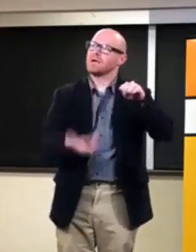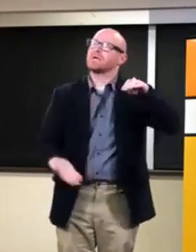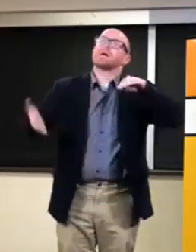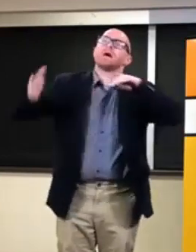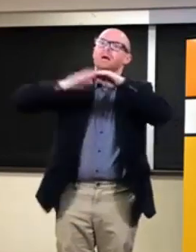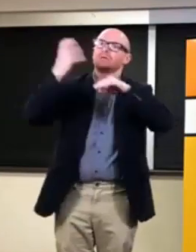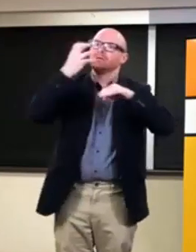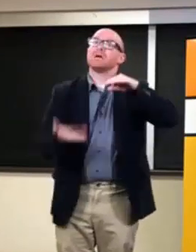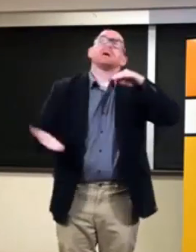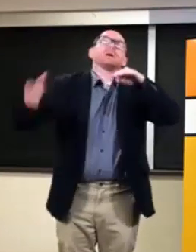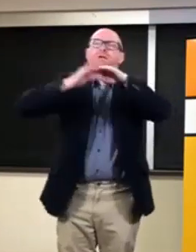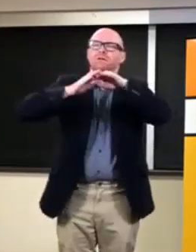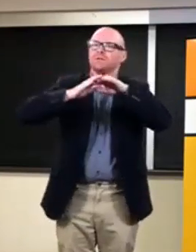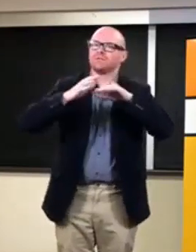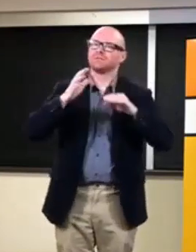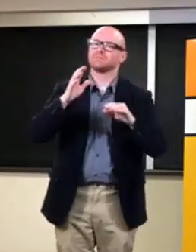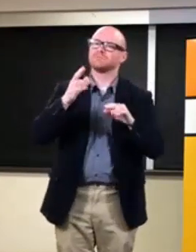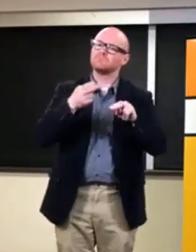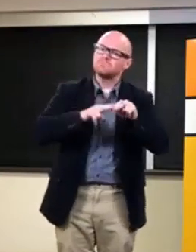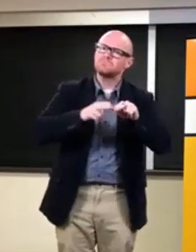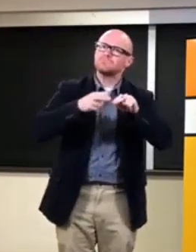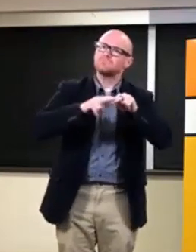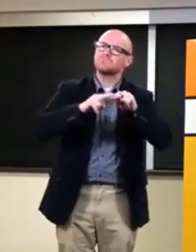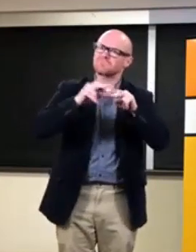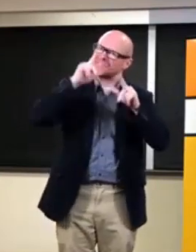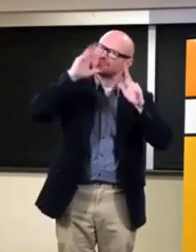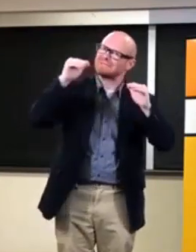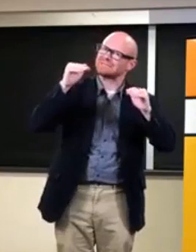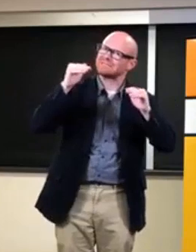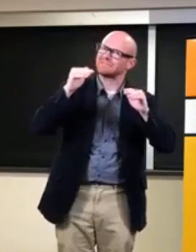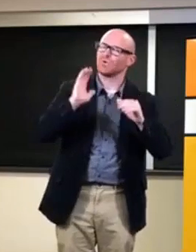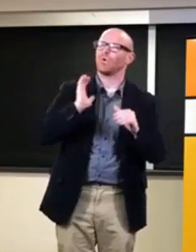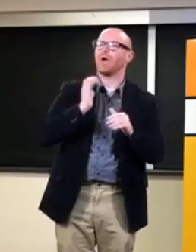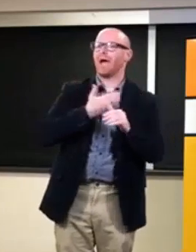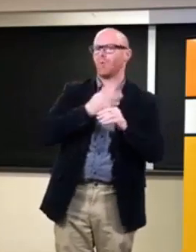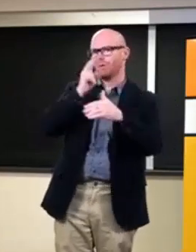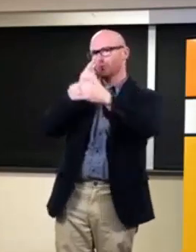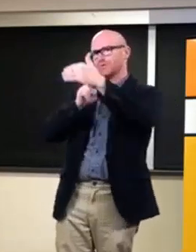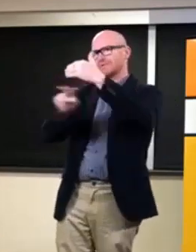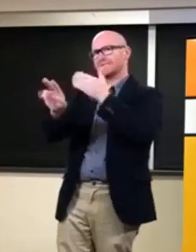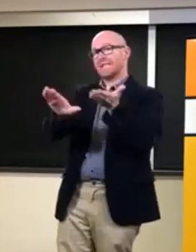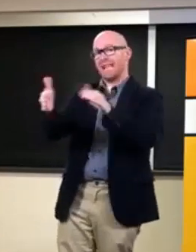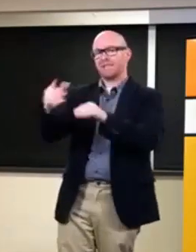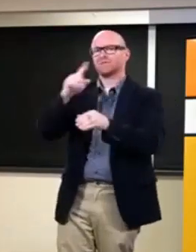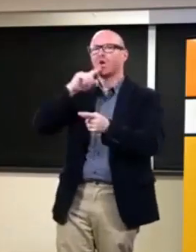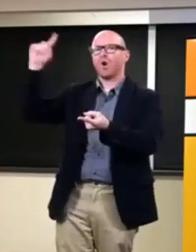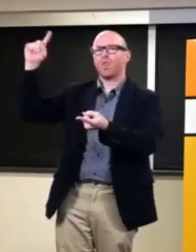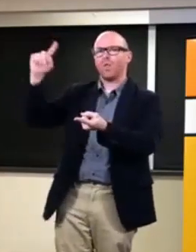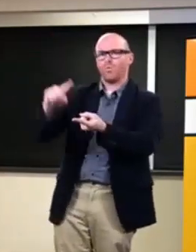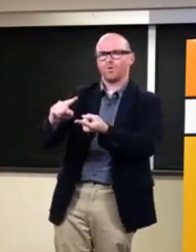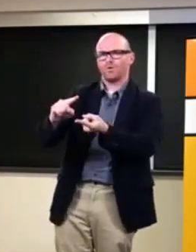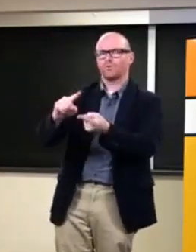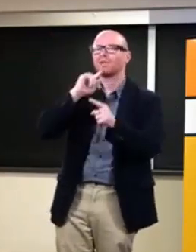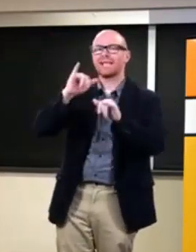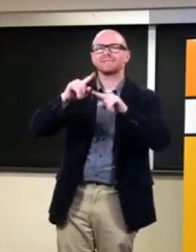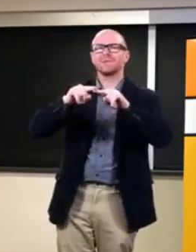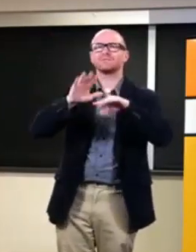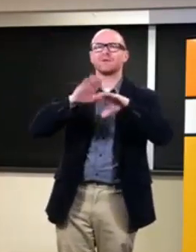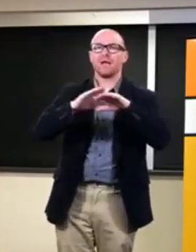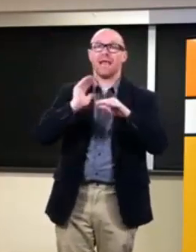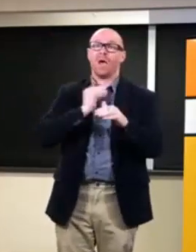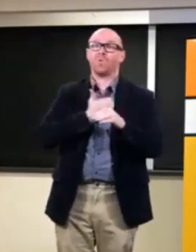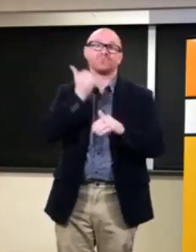exponential growth that is expected. And so because of that, our predicted deaths are low. So that changes based on the data that comes in